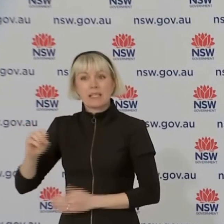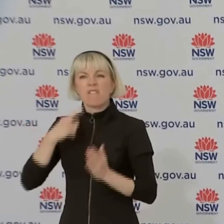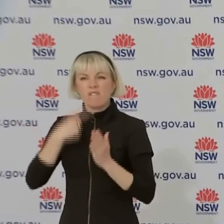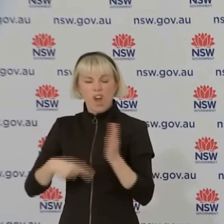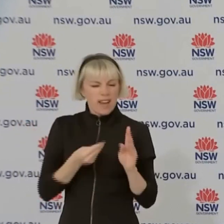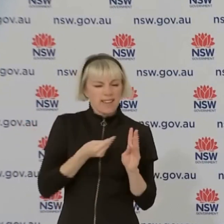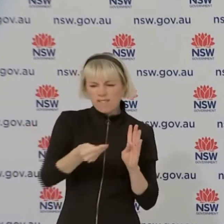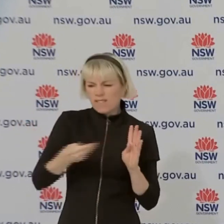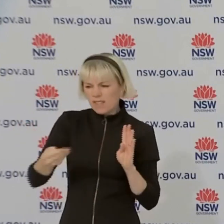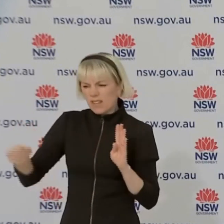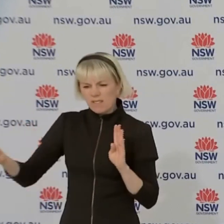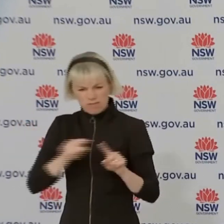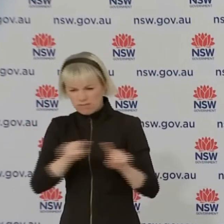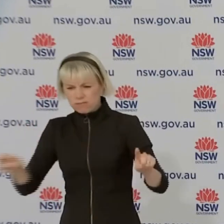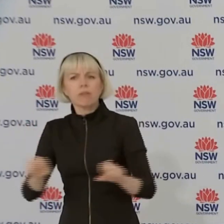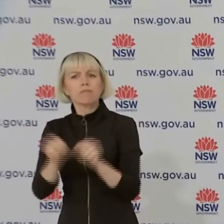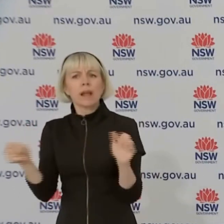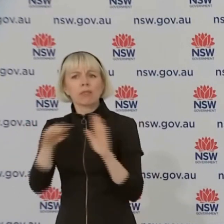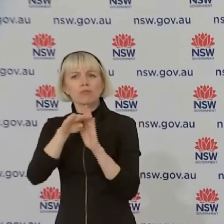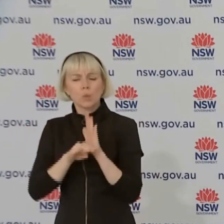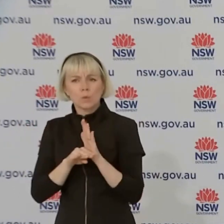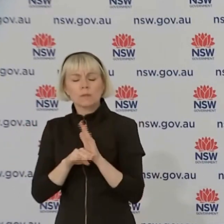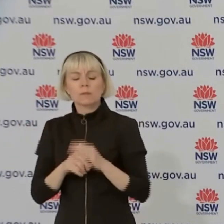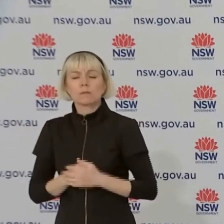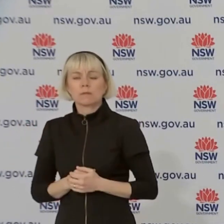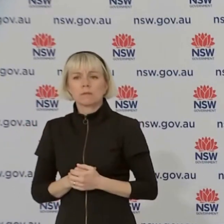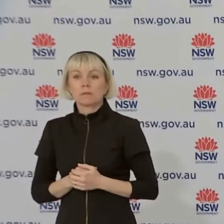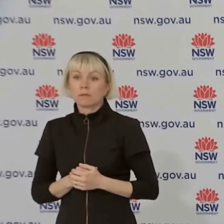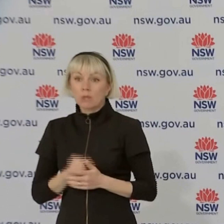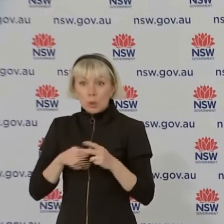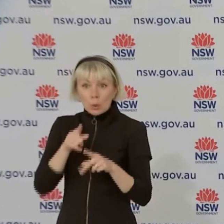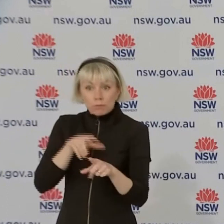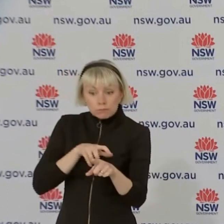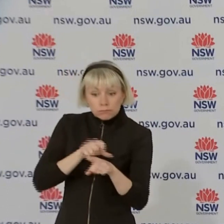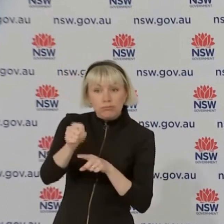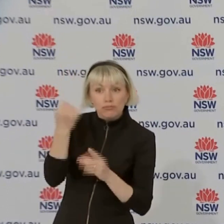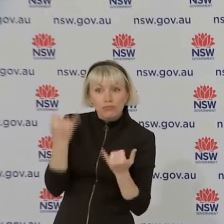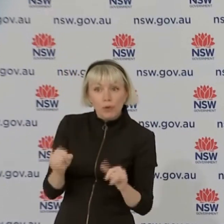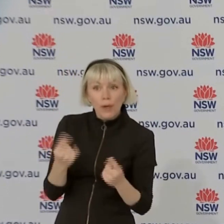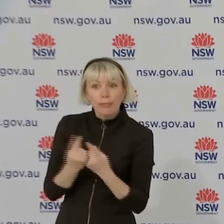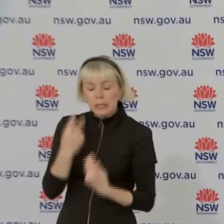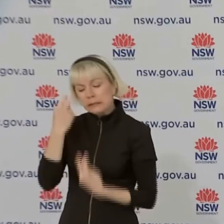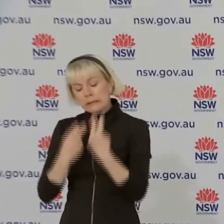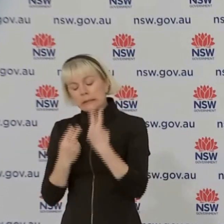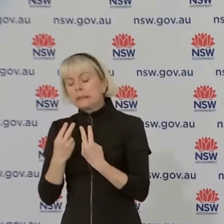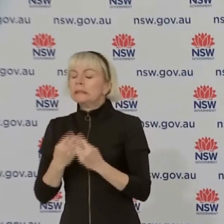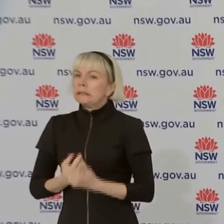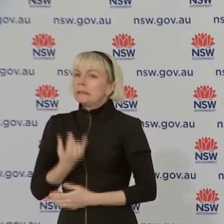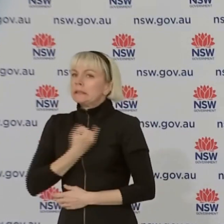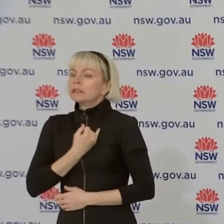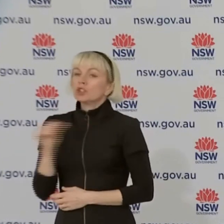have a good hard look at themselves and make sure that when they walk out the door, my view is you turn around and have a look who is inside your